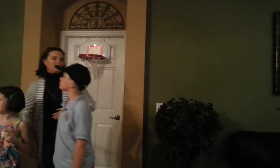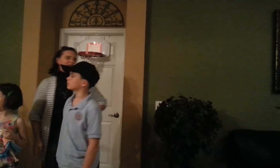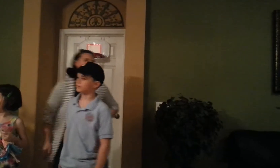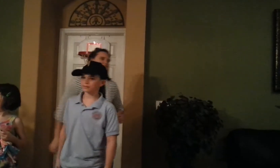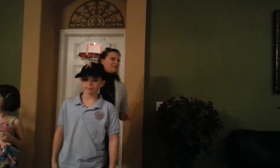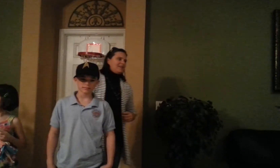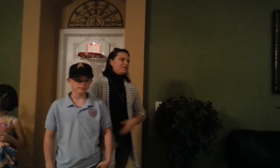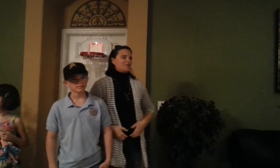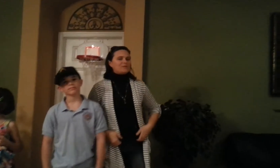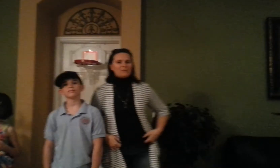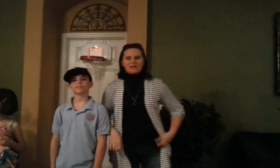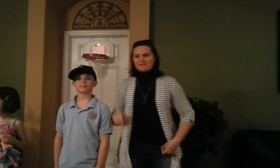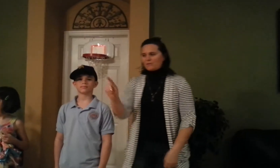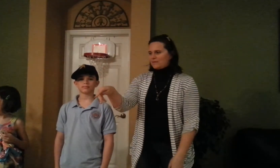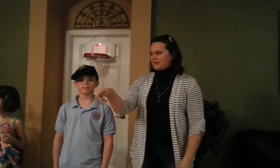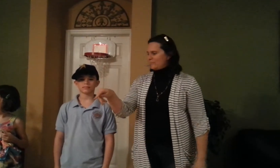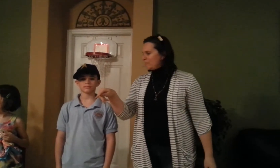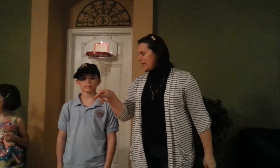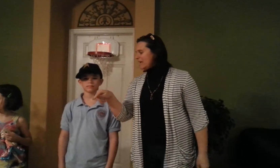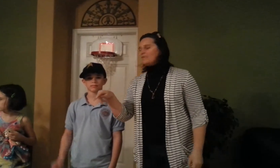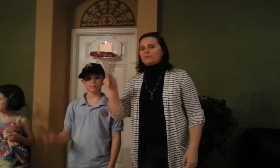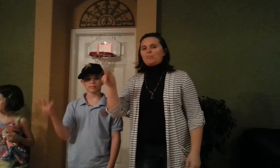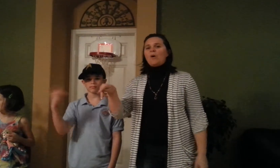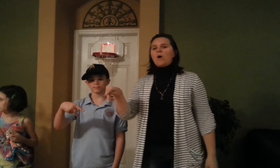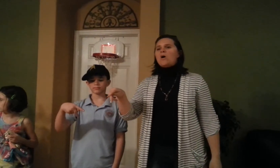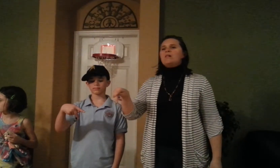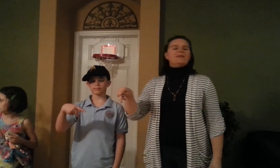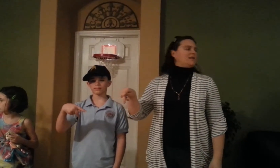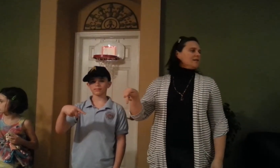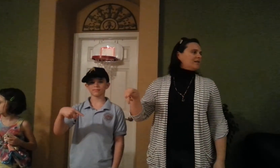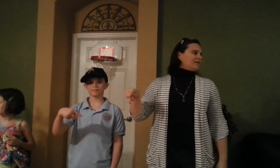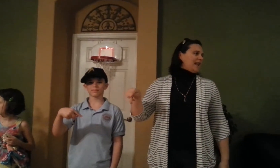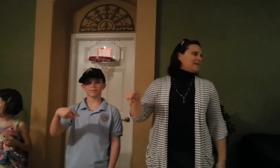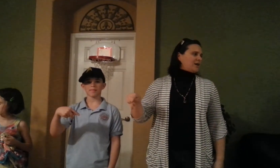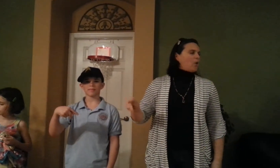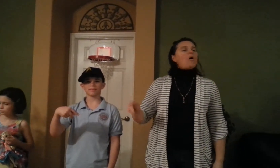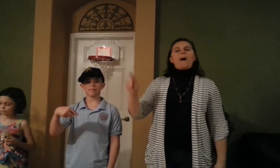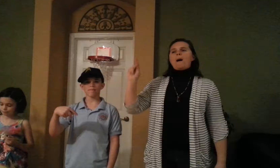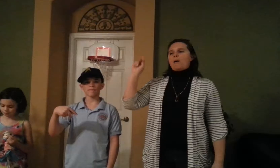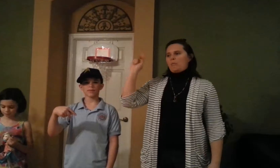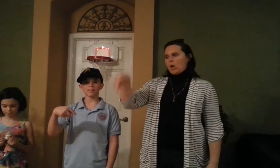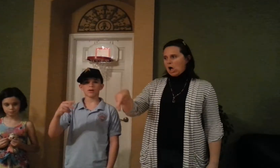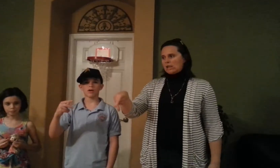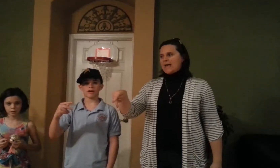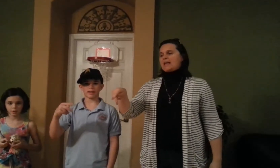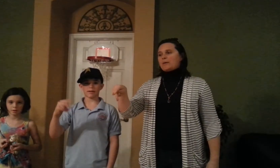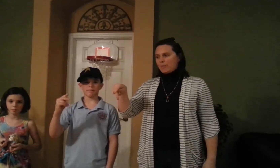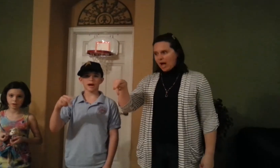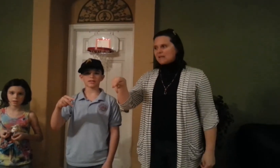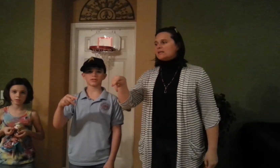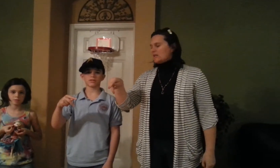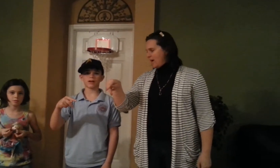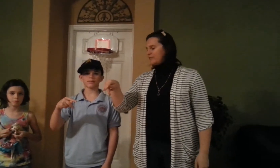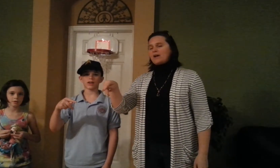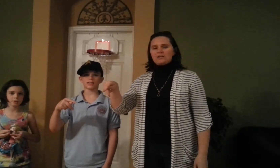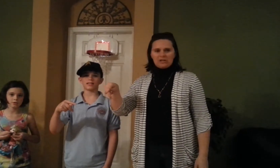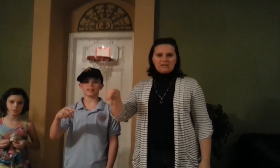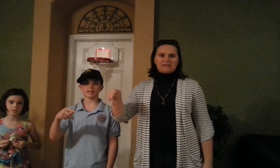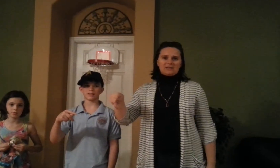White. Thank you. So we're going to start with a P for Paul. Let's go. Paul, an apostle of Christ Jesus, by